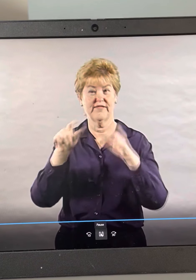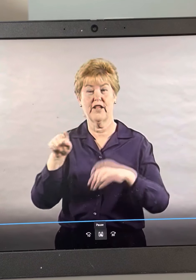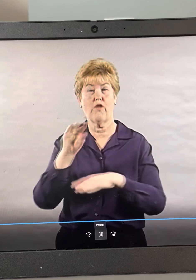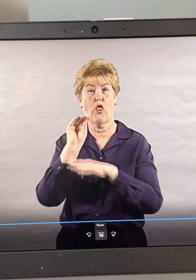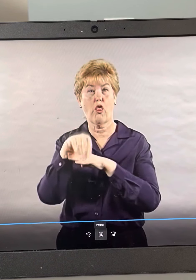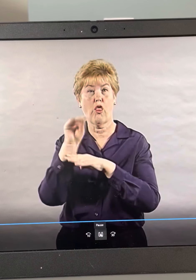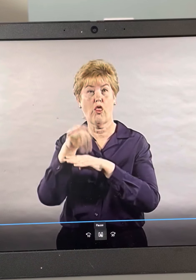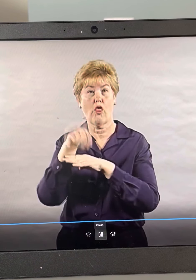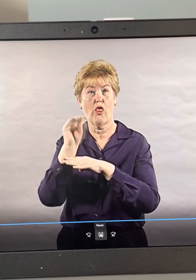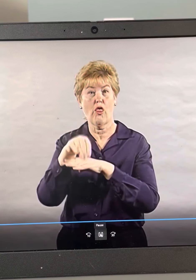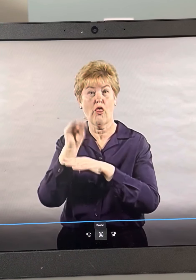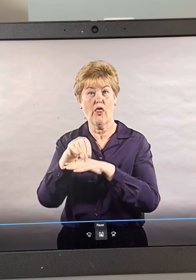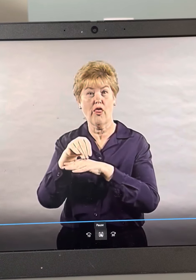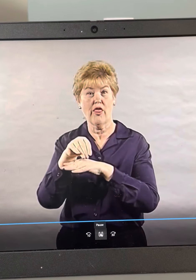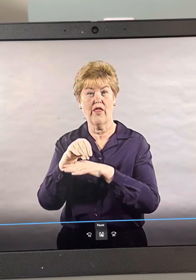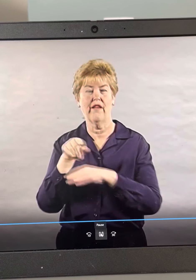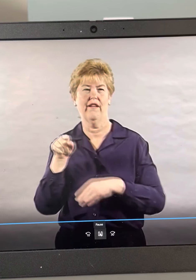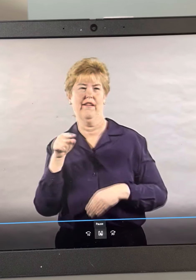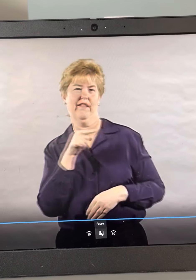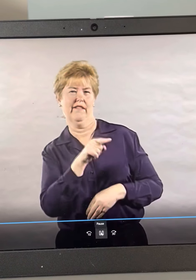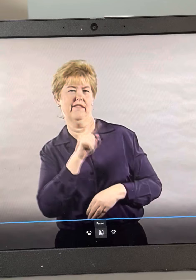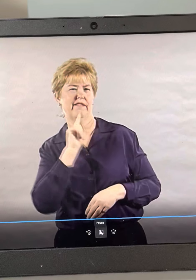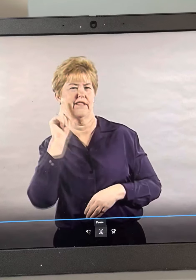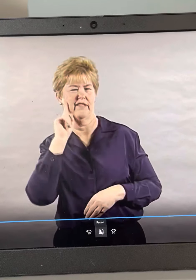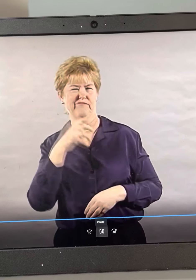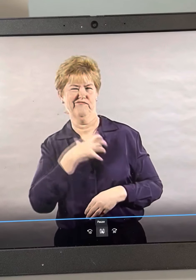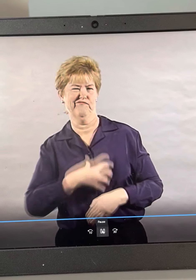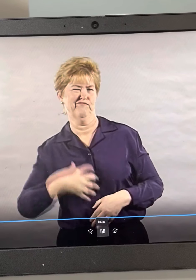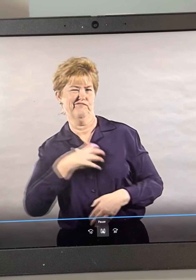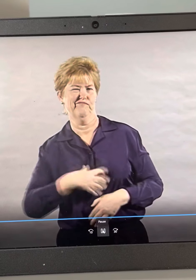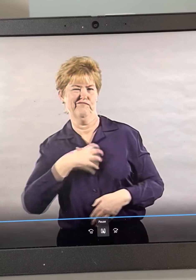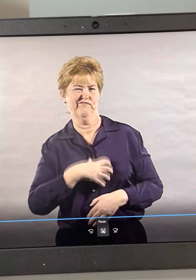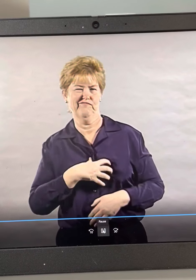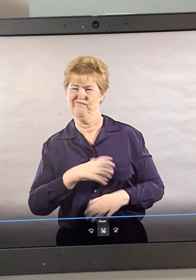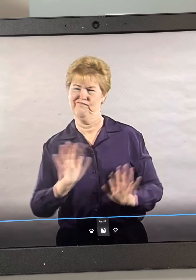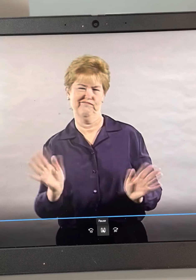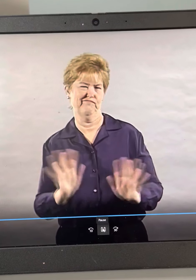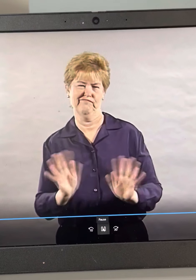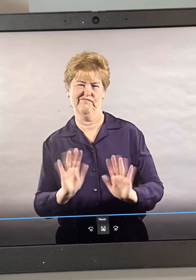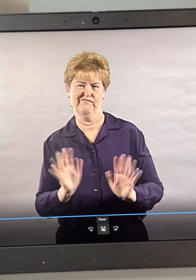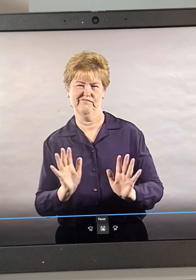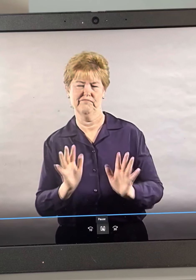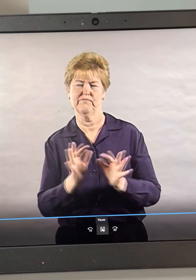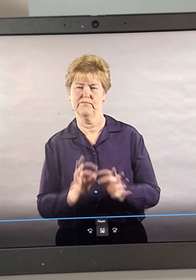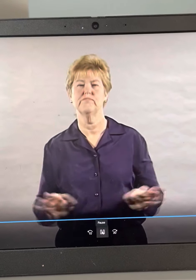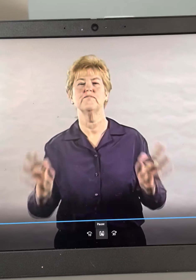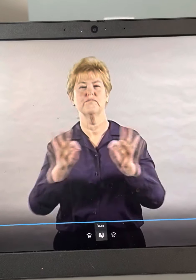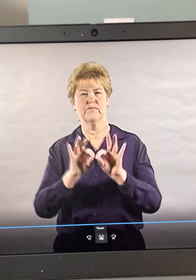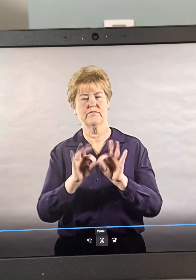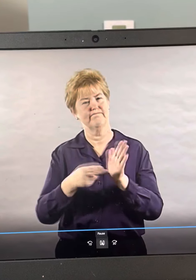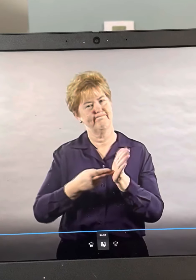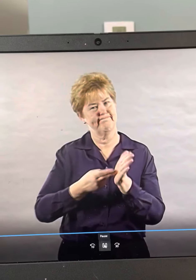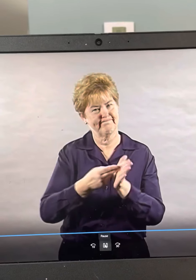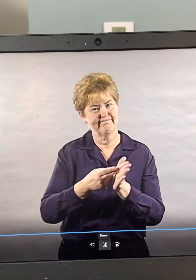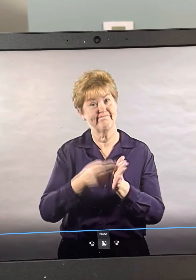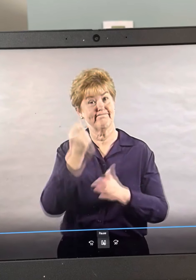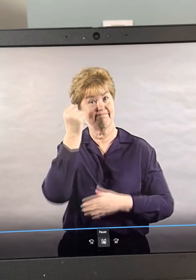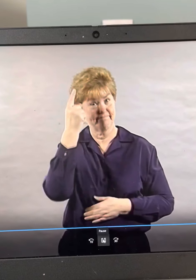Remember that if you're trying to communicate in sign language and you don't understand, make sure to have them go back